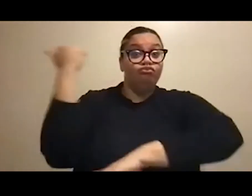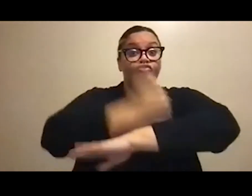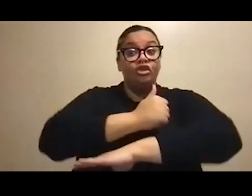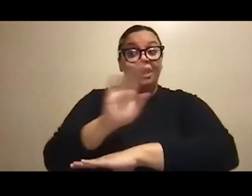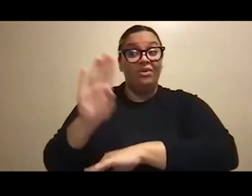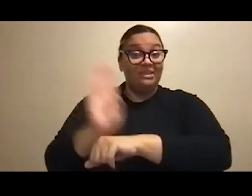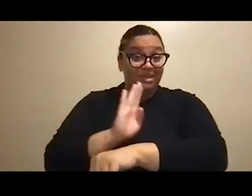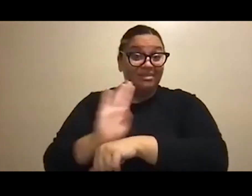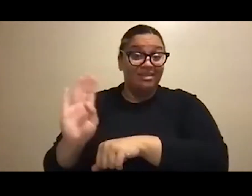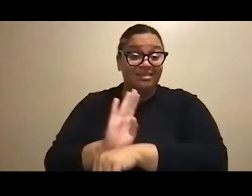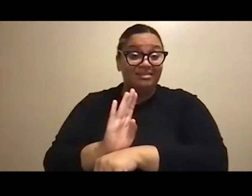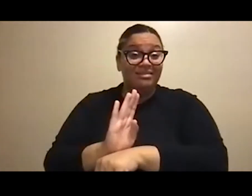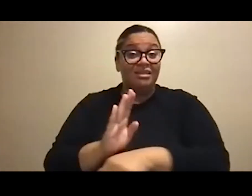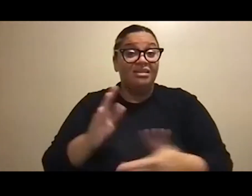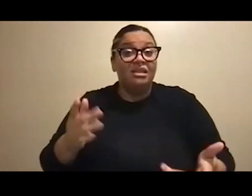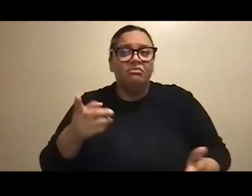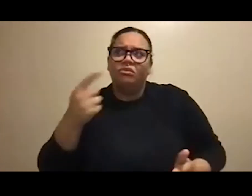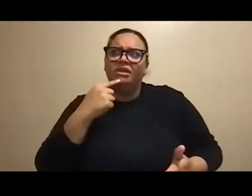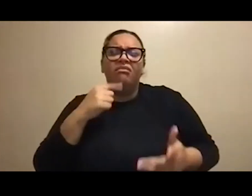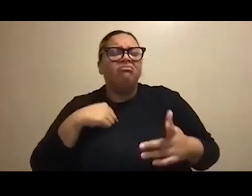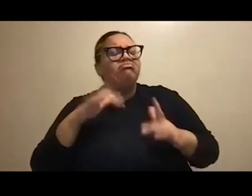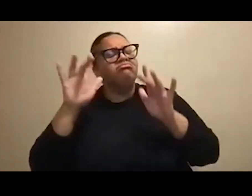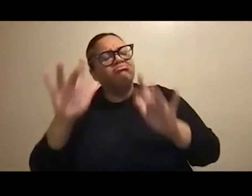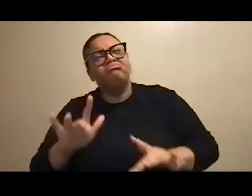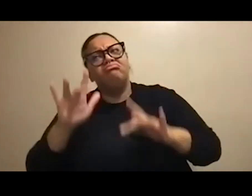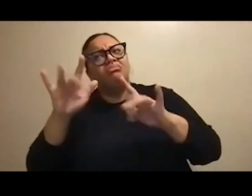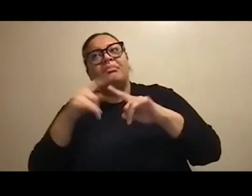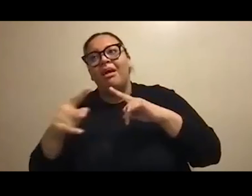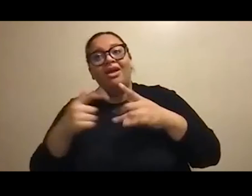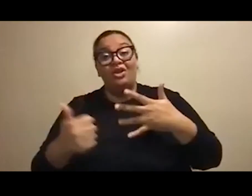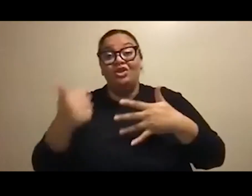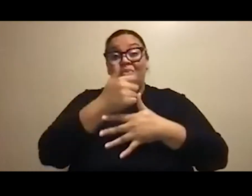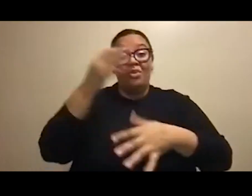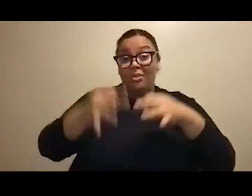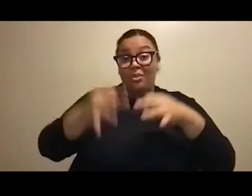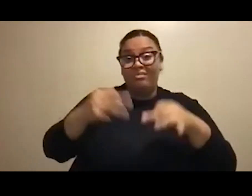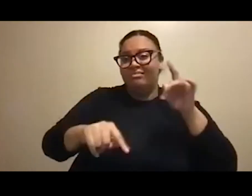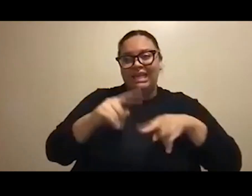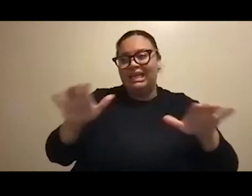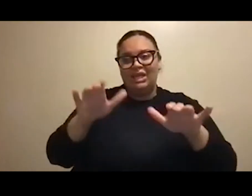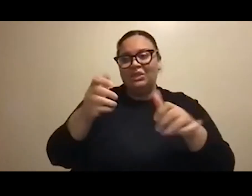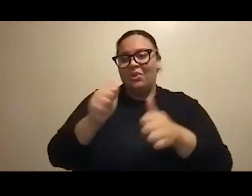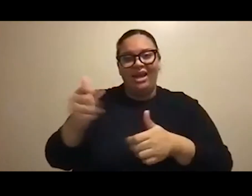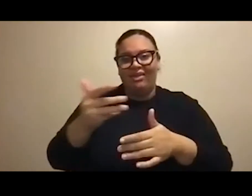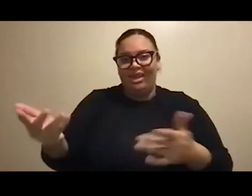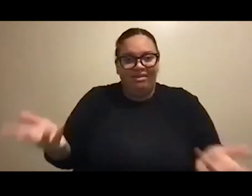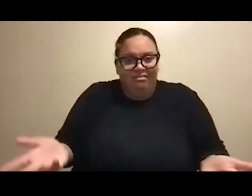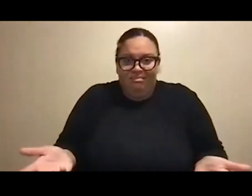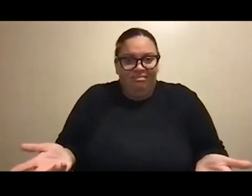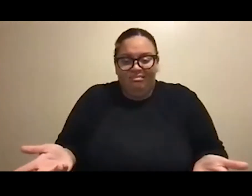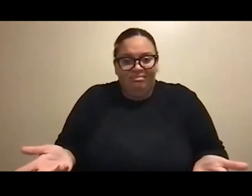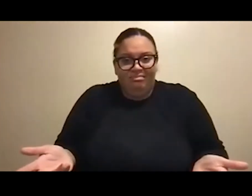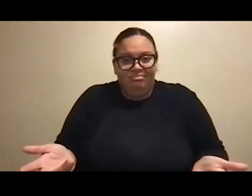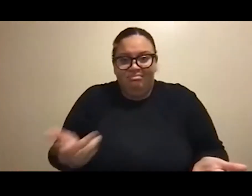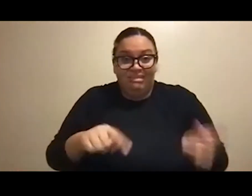I sympathize with you, my friend, but there's nothing the Supreme Court can do to protect you from this taking, this deprivation